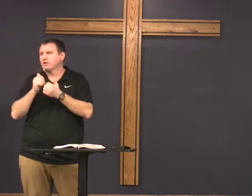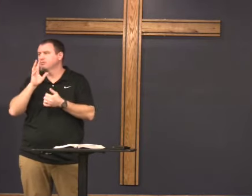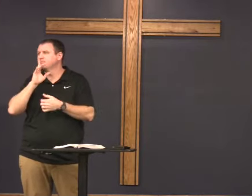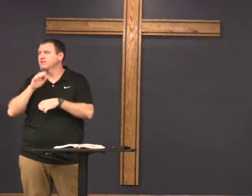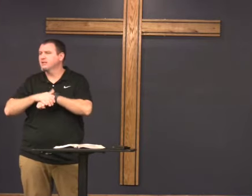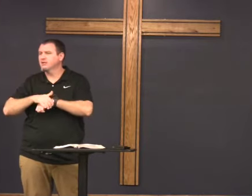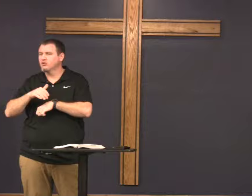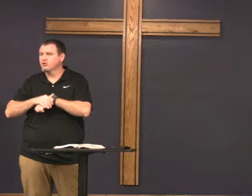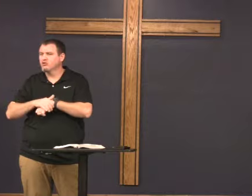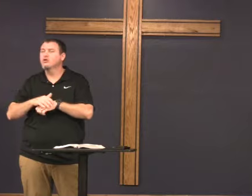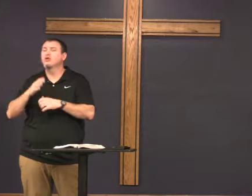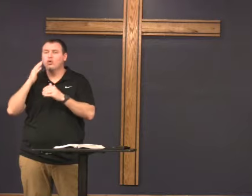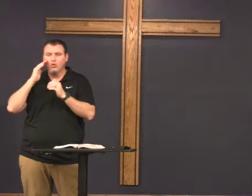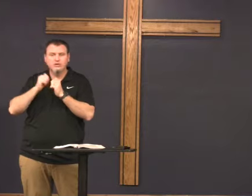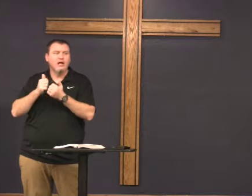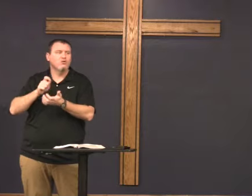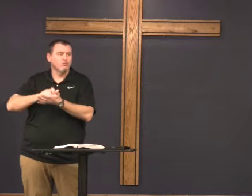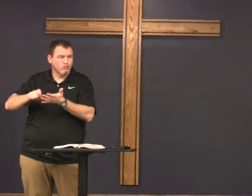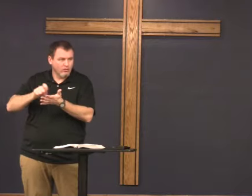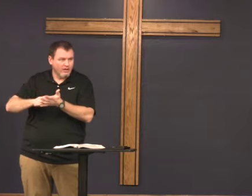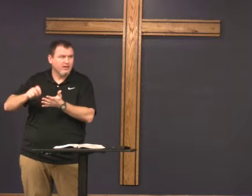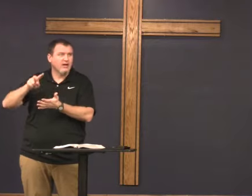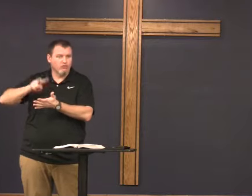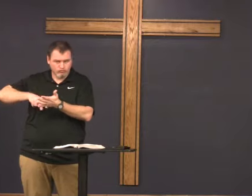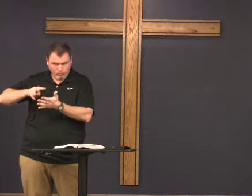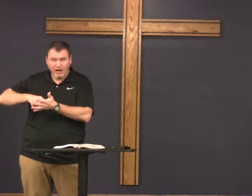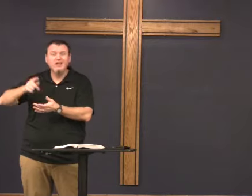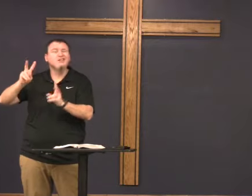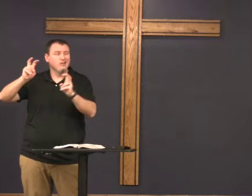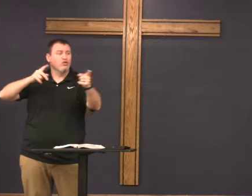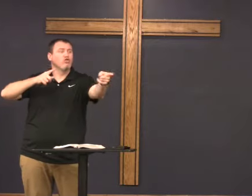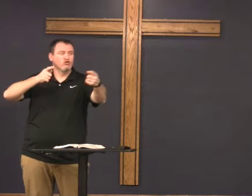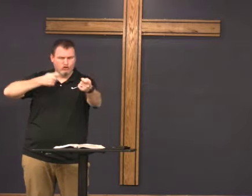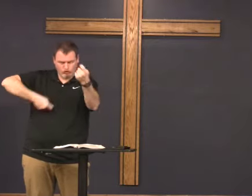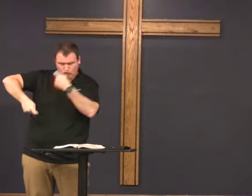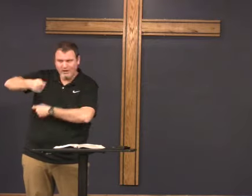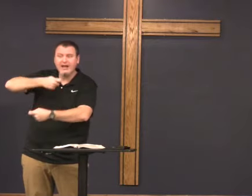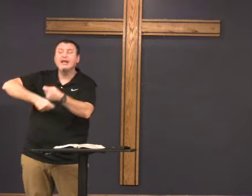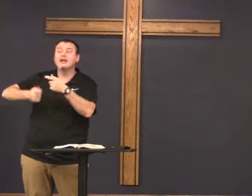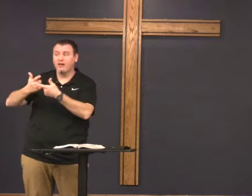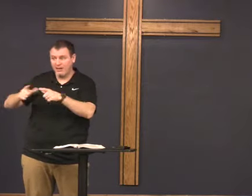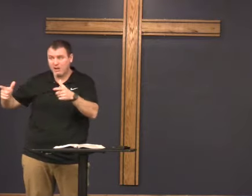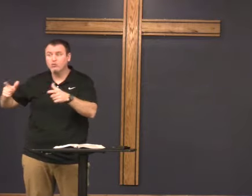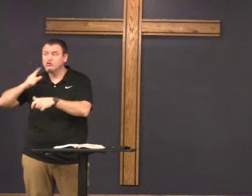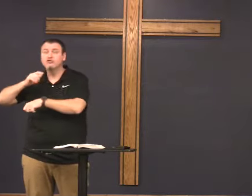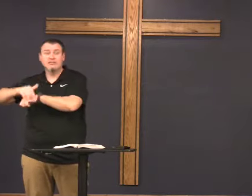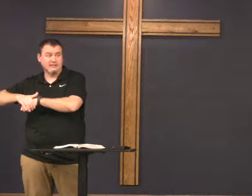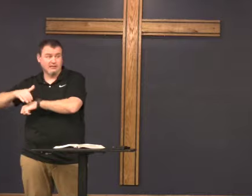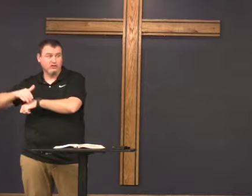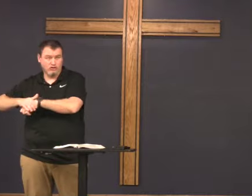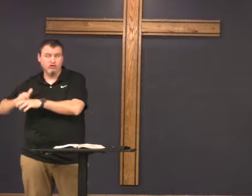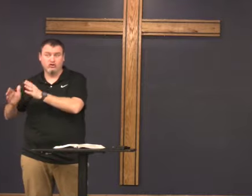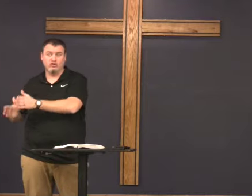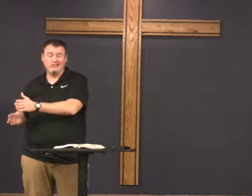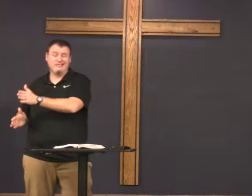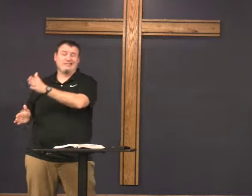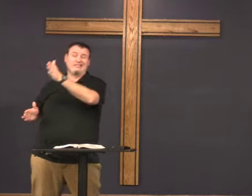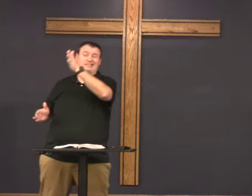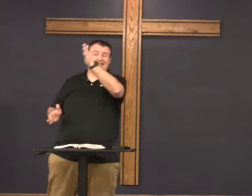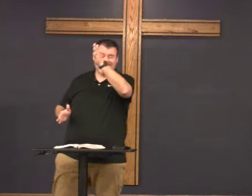political leader knows English. Knows how to read and write. Because it's the commerce